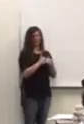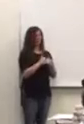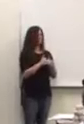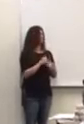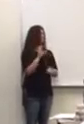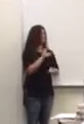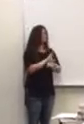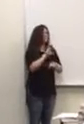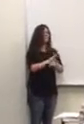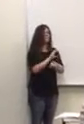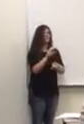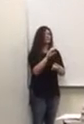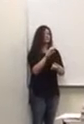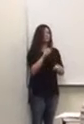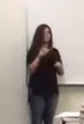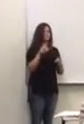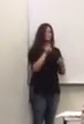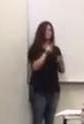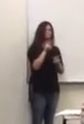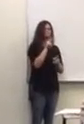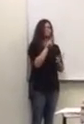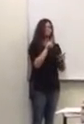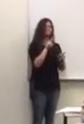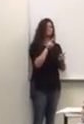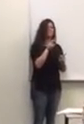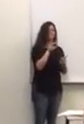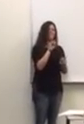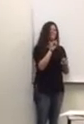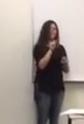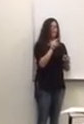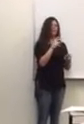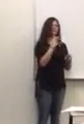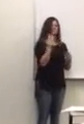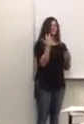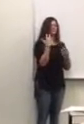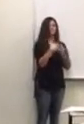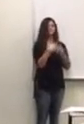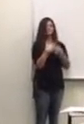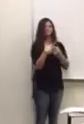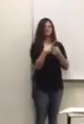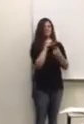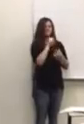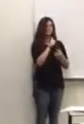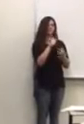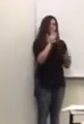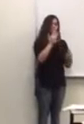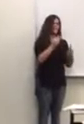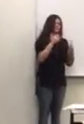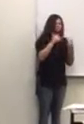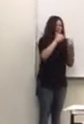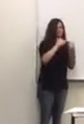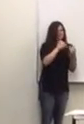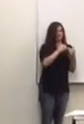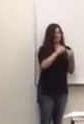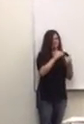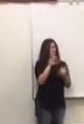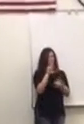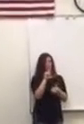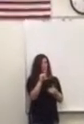font library and go, I'm just going to pick the thing that's closest to it, I guess, since we don't have that font installed on this computer. This one, and it